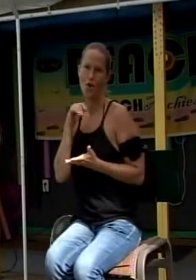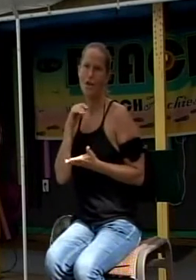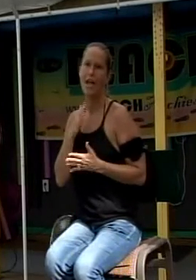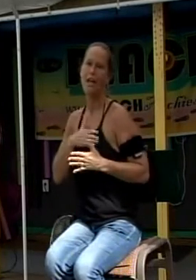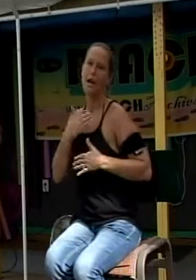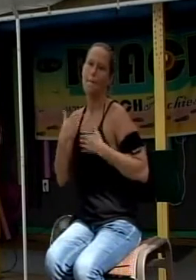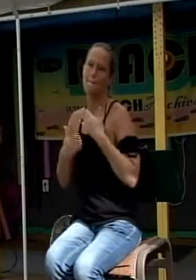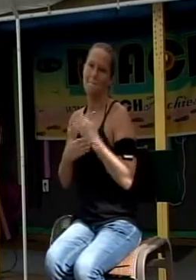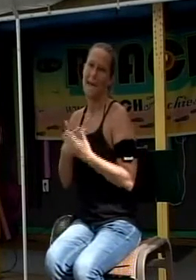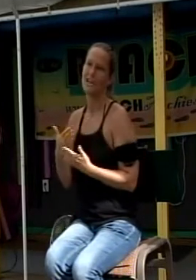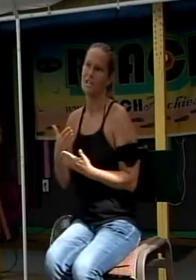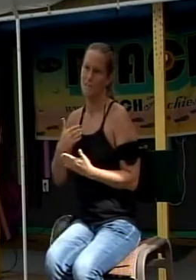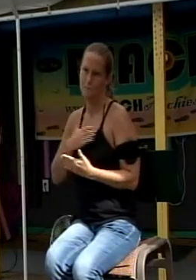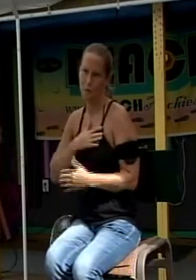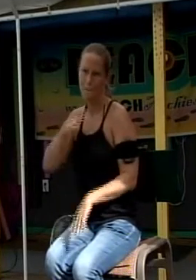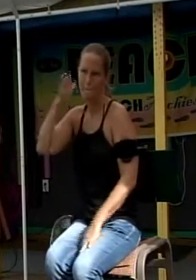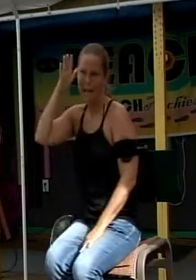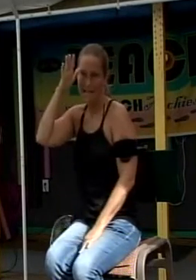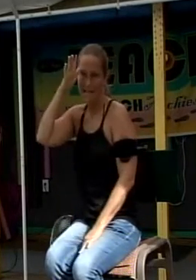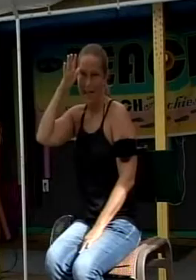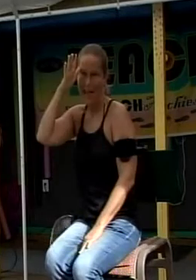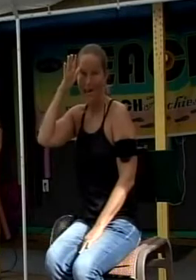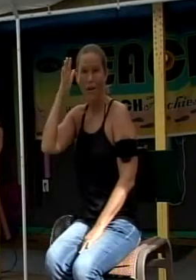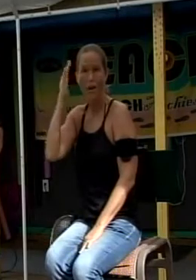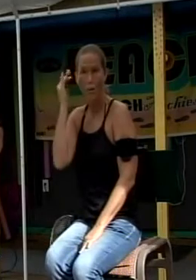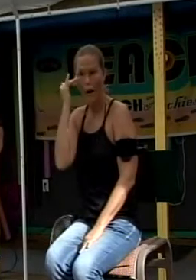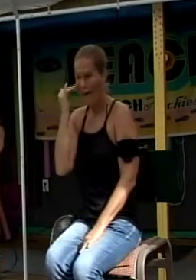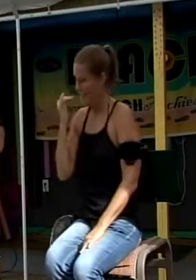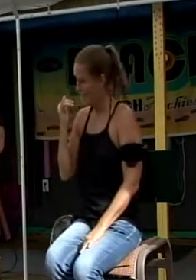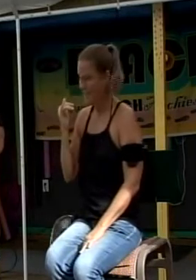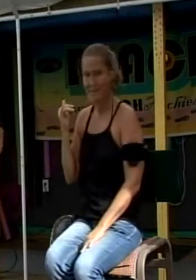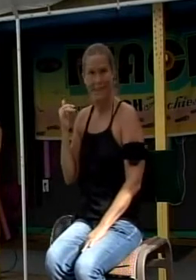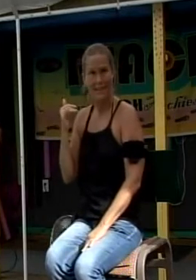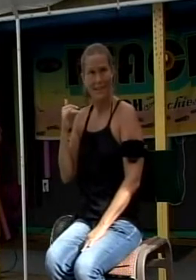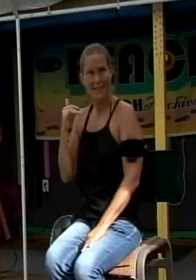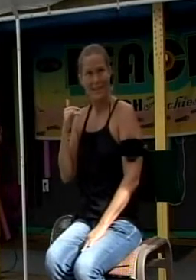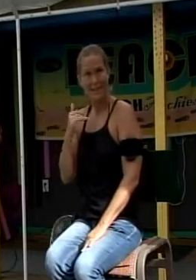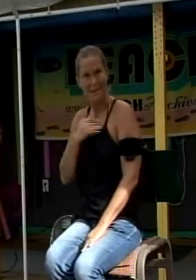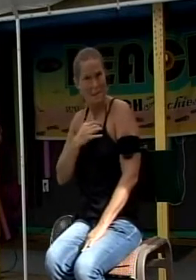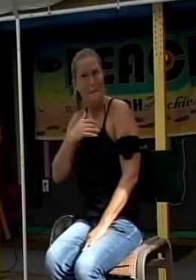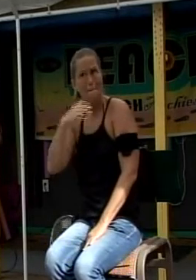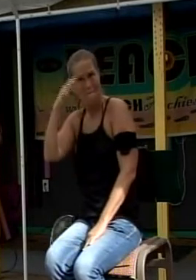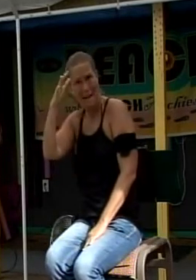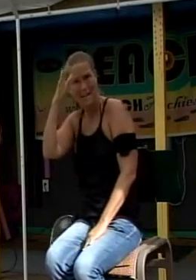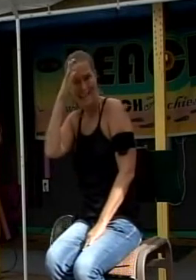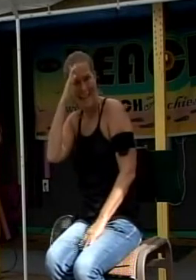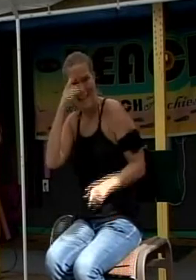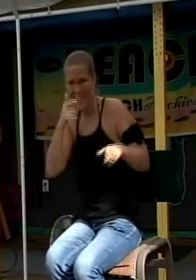Because for him to become the person he was, what did he have to go through in his childhood?